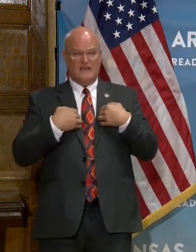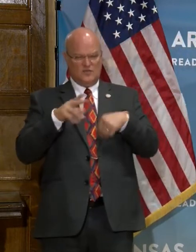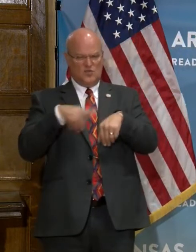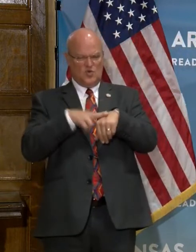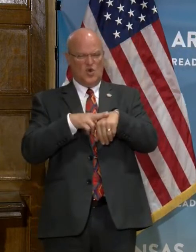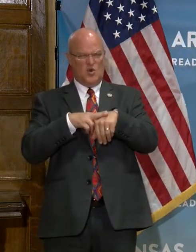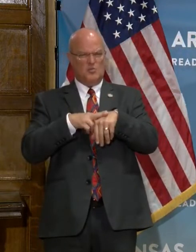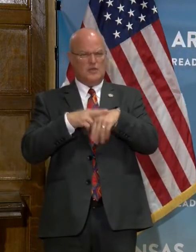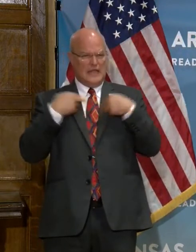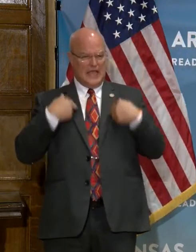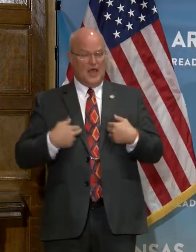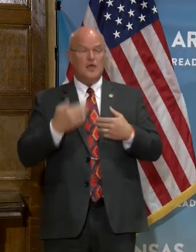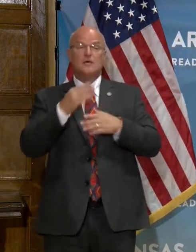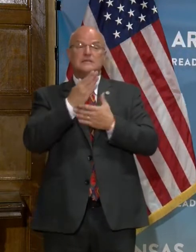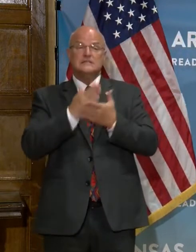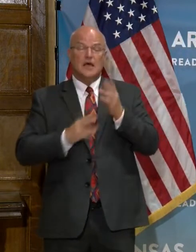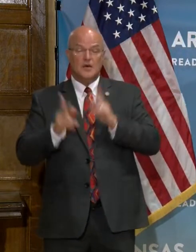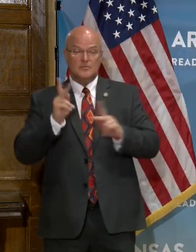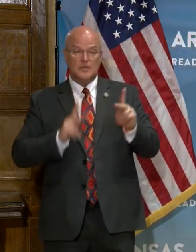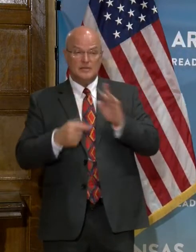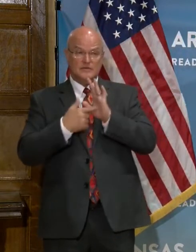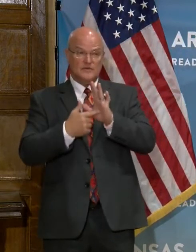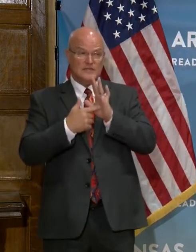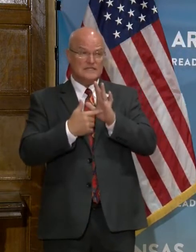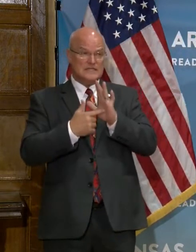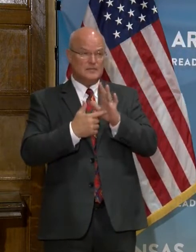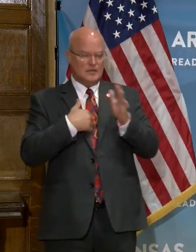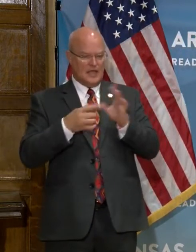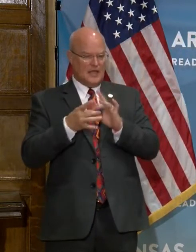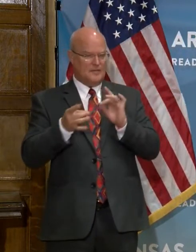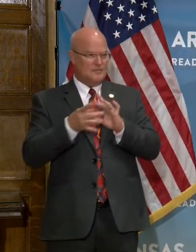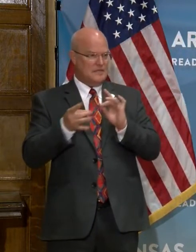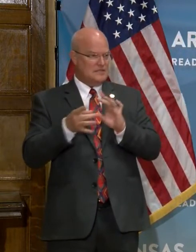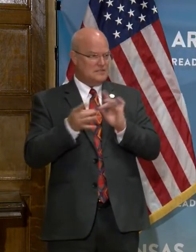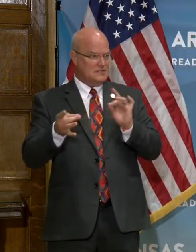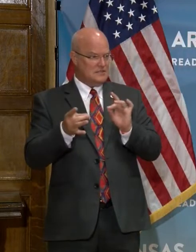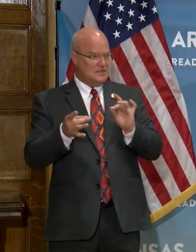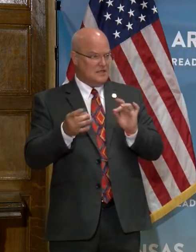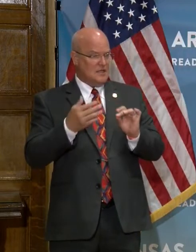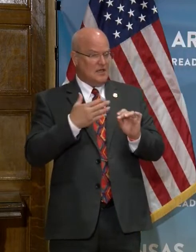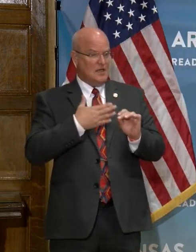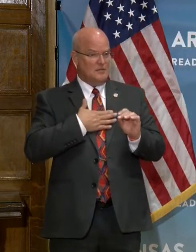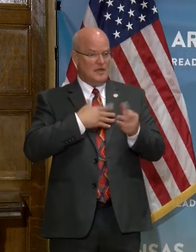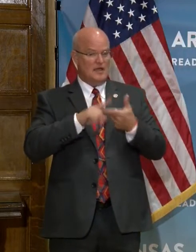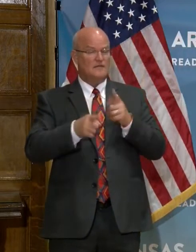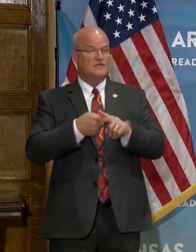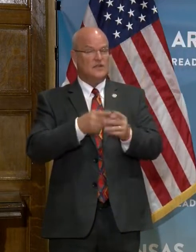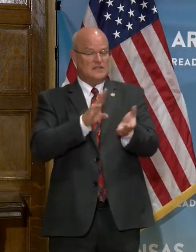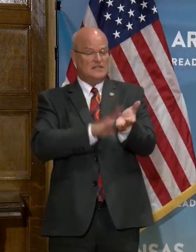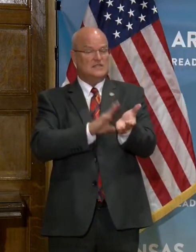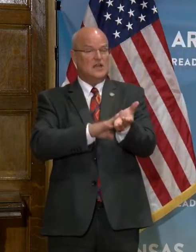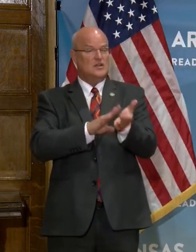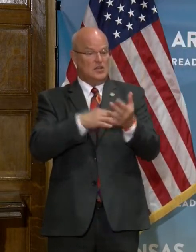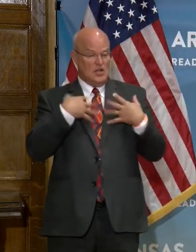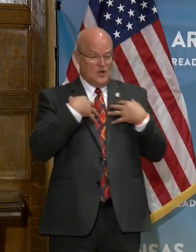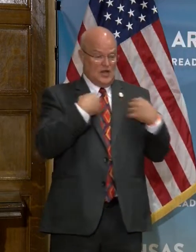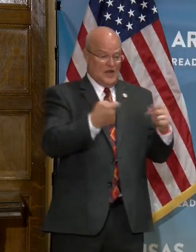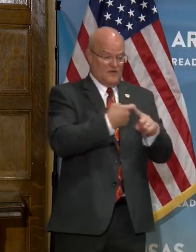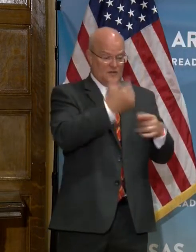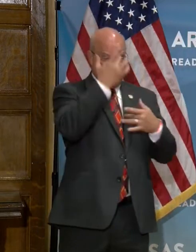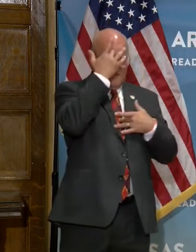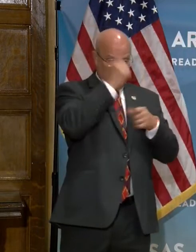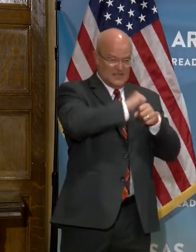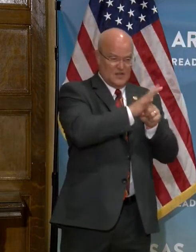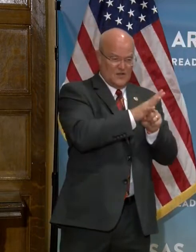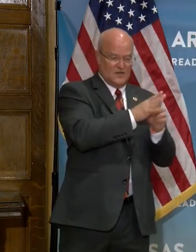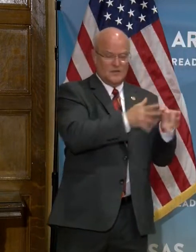health, but there are some people, for example, I mentioned the physician he's recovered from the